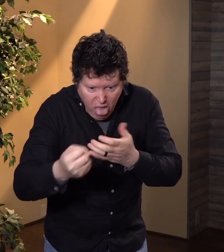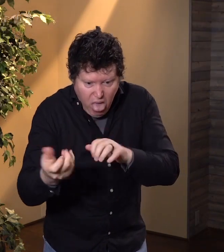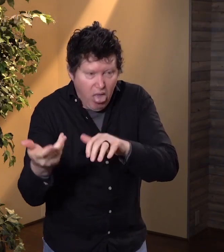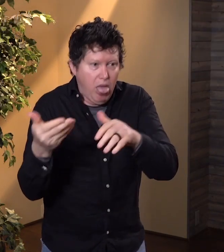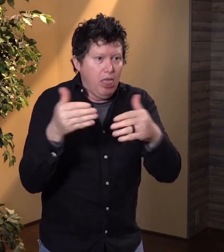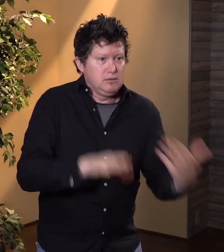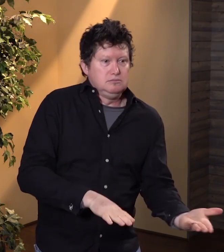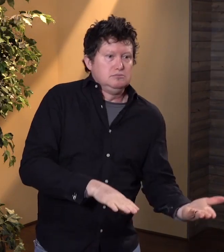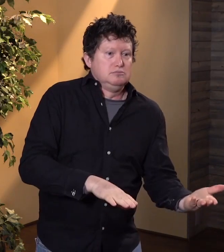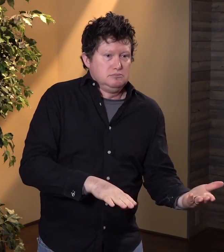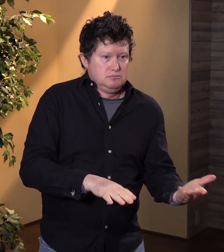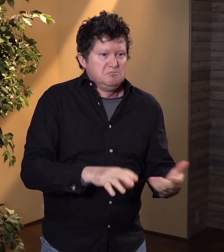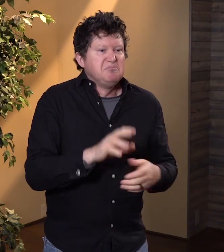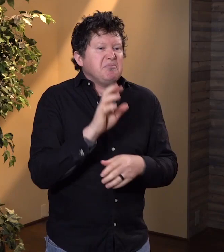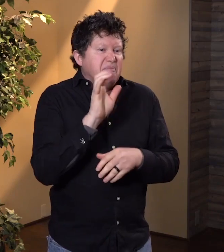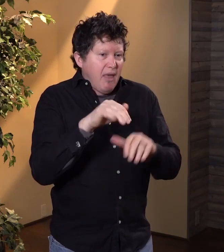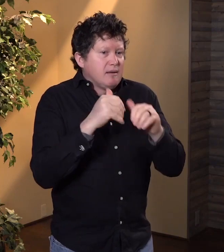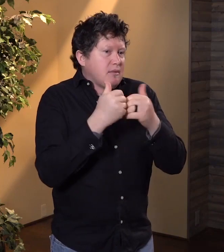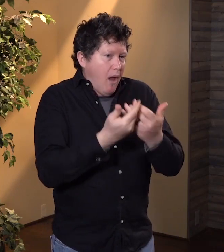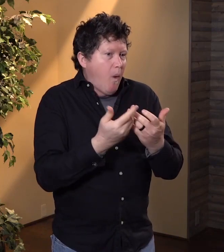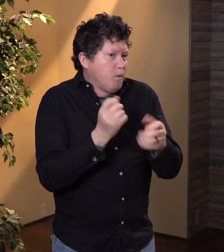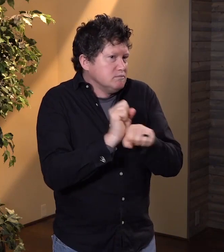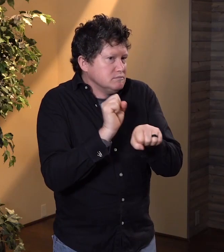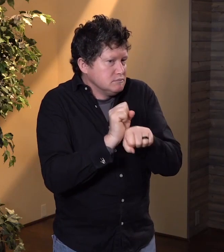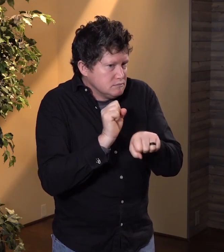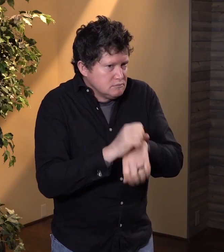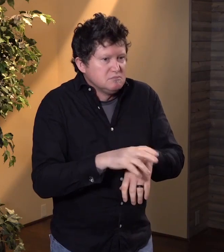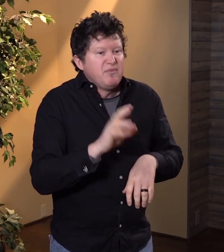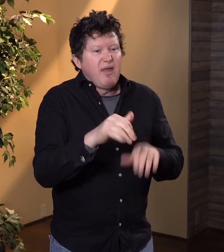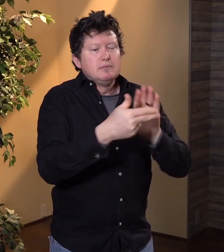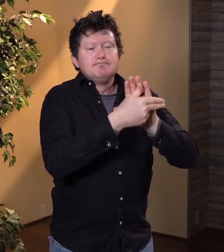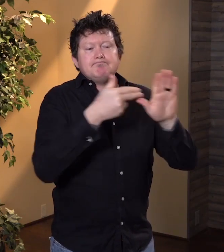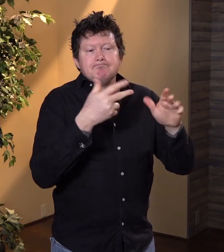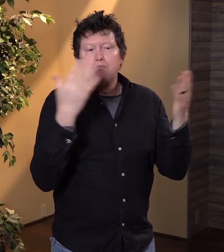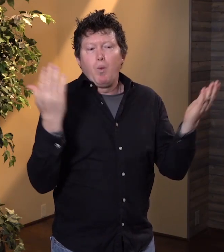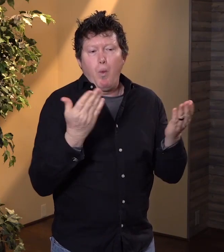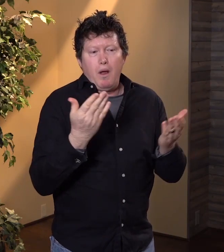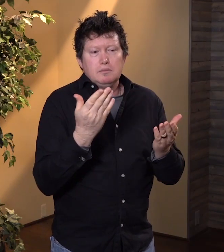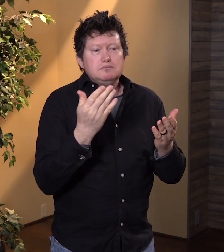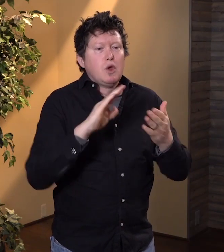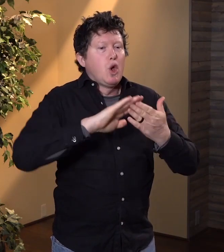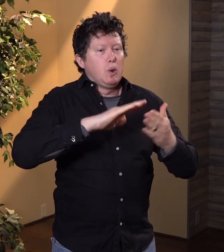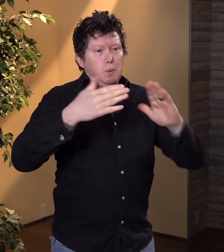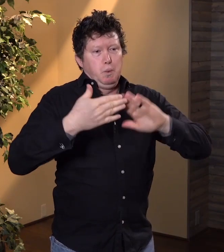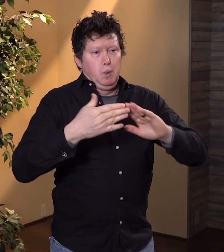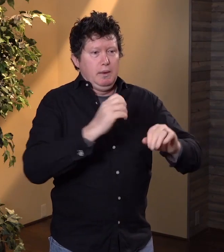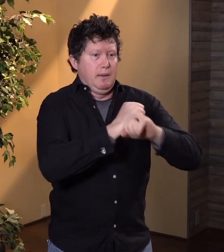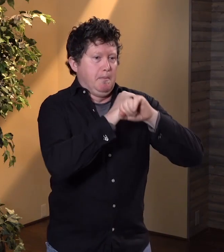have community protection, and we're reducing the rate of person-to-person transmission.